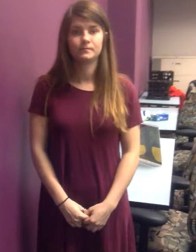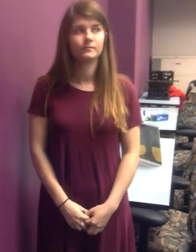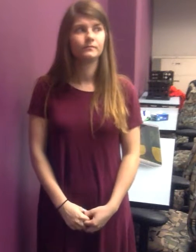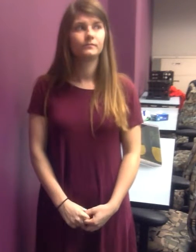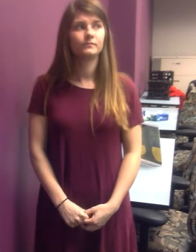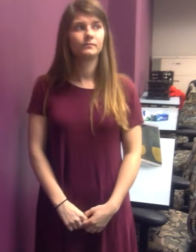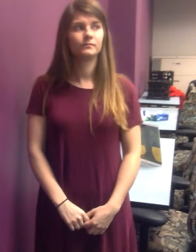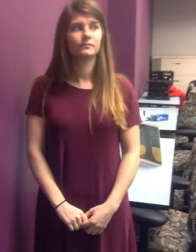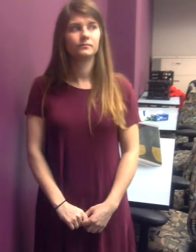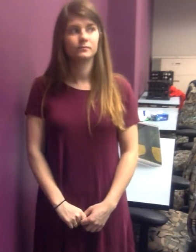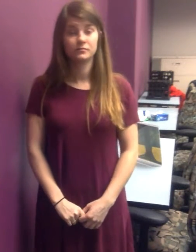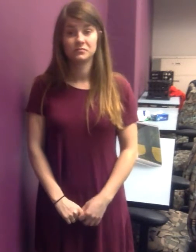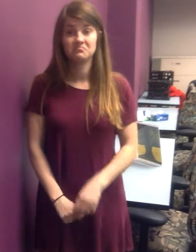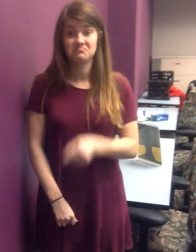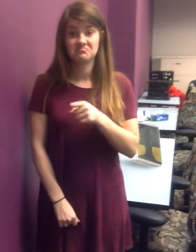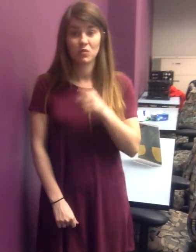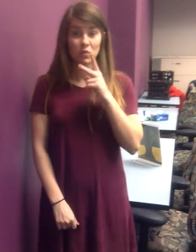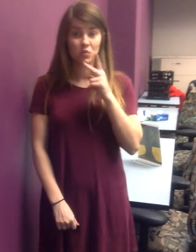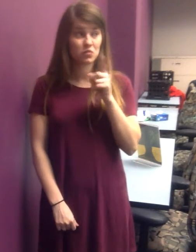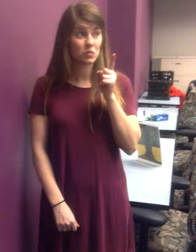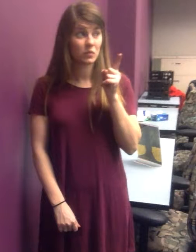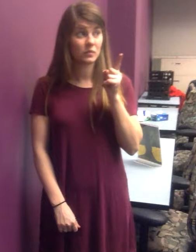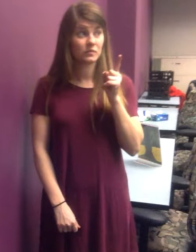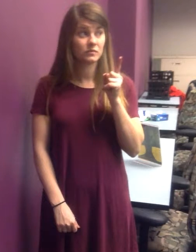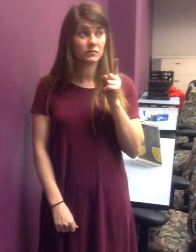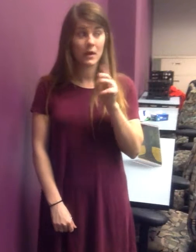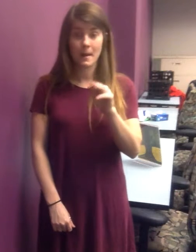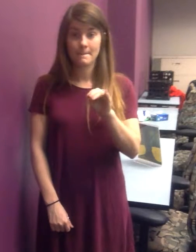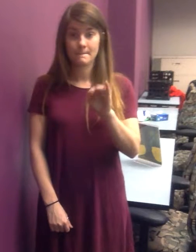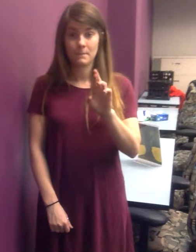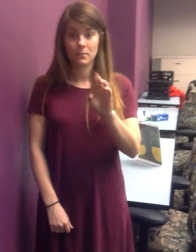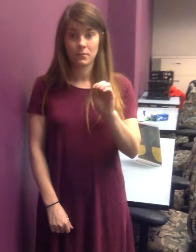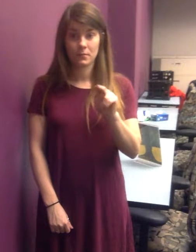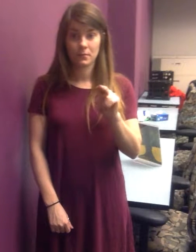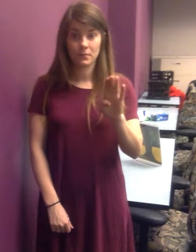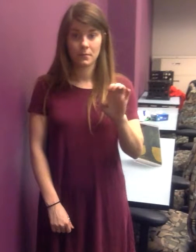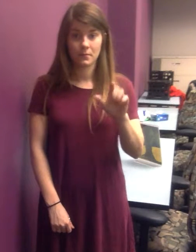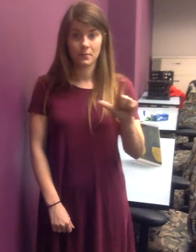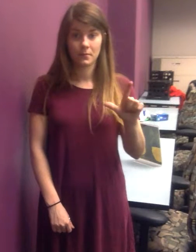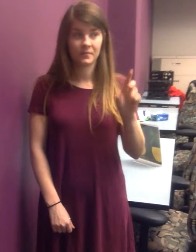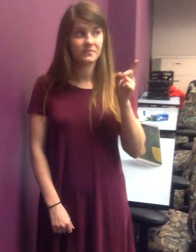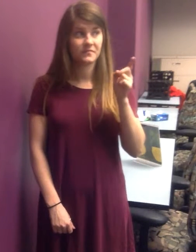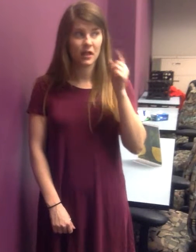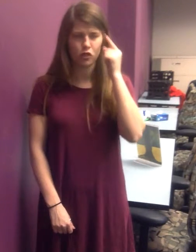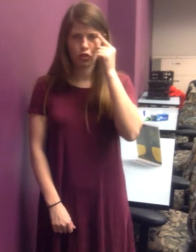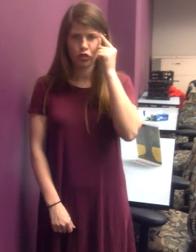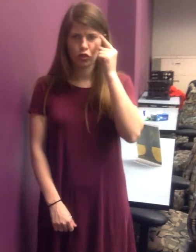Myra DeBell's philosophy proudly displayed on the walls. They're all CEI authors. What we're fighting is the expansion